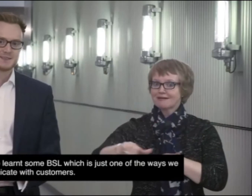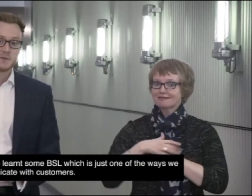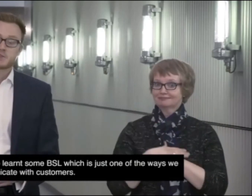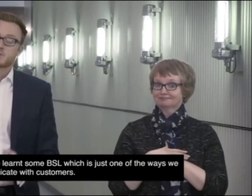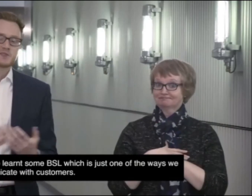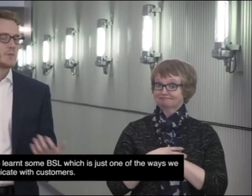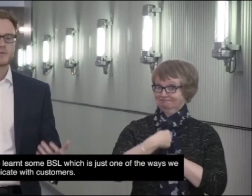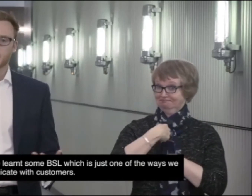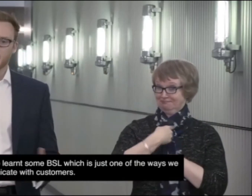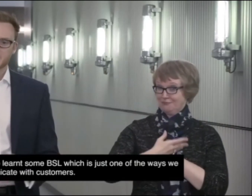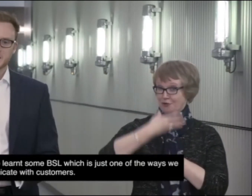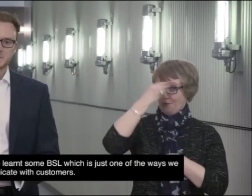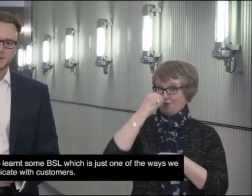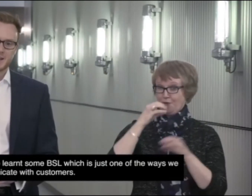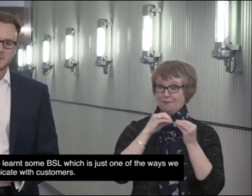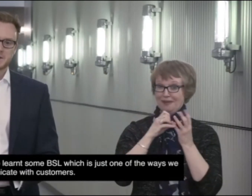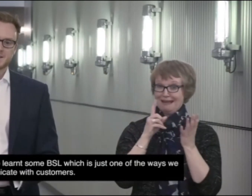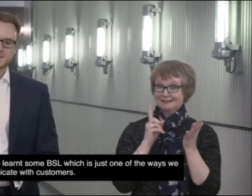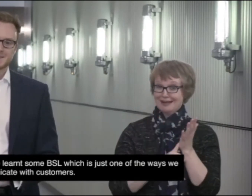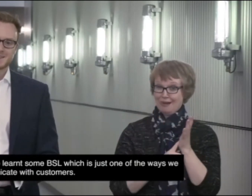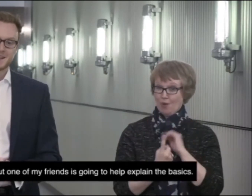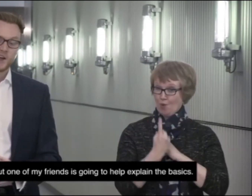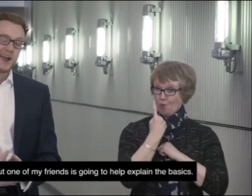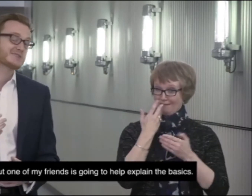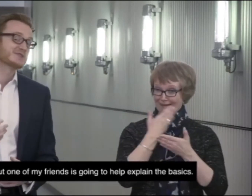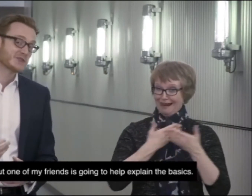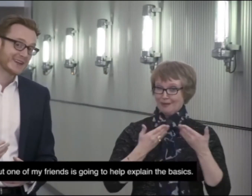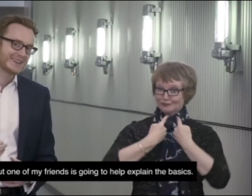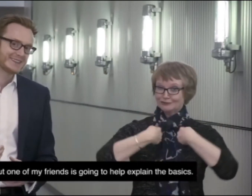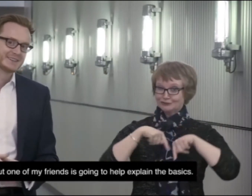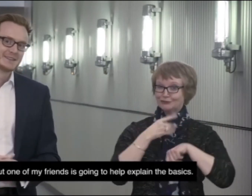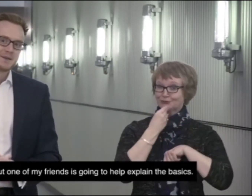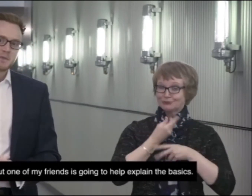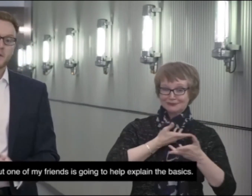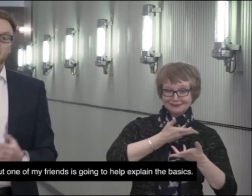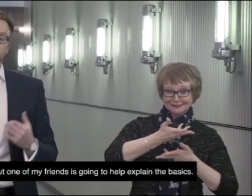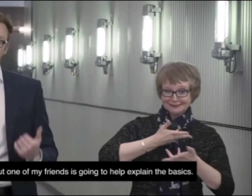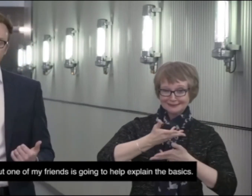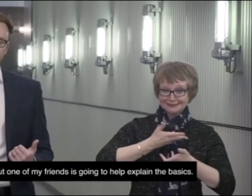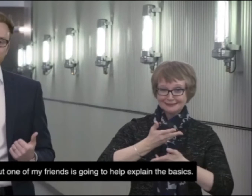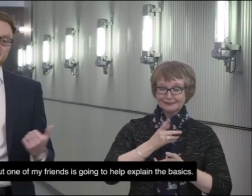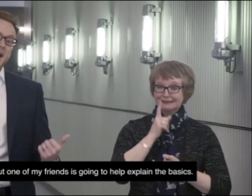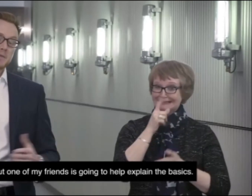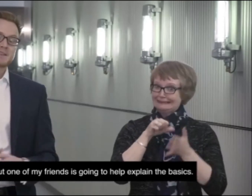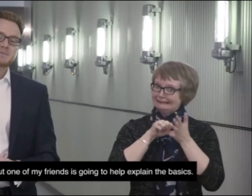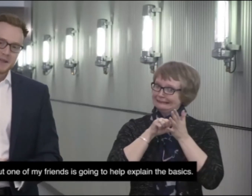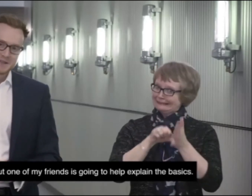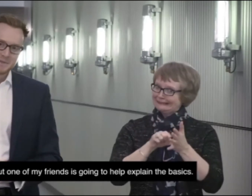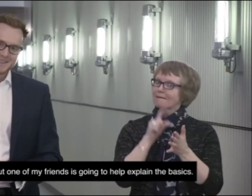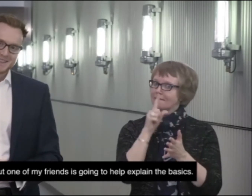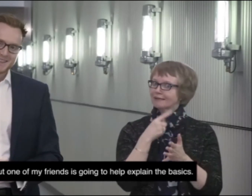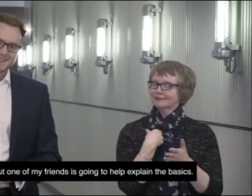which is just one of the ways we communicate with customers. It's tricky, but one of my friends is going to help explain the basics.